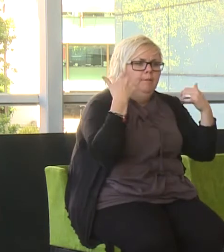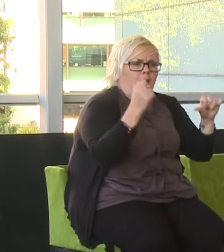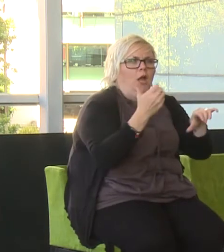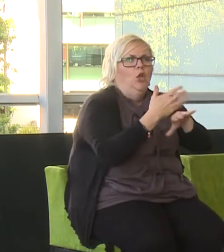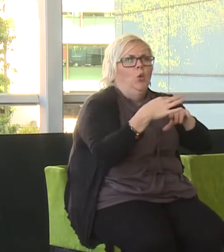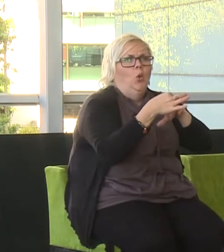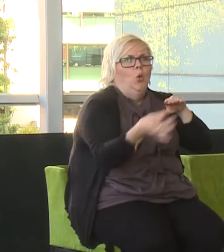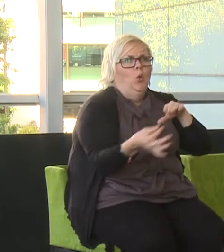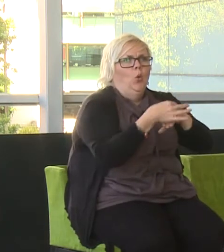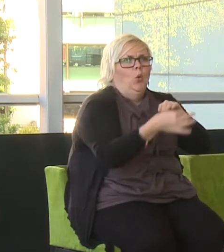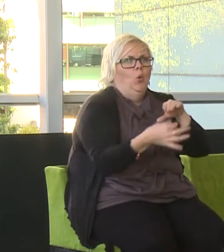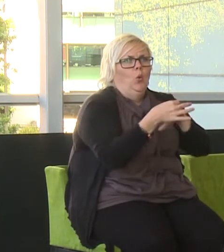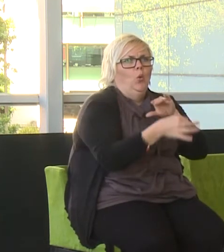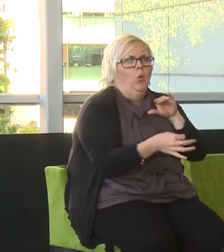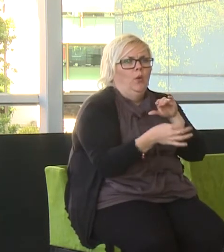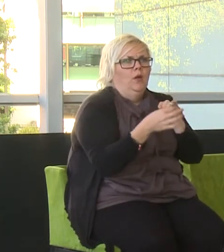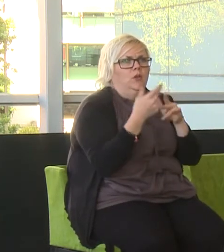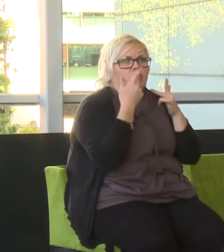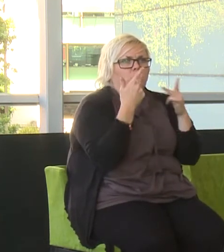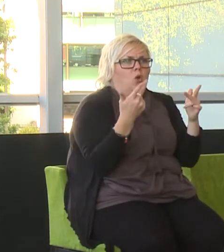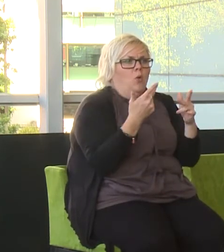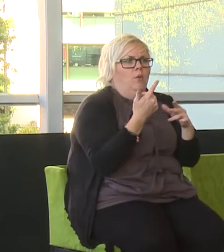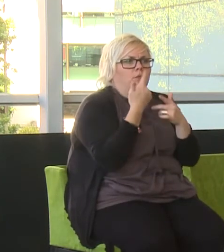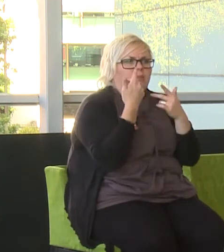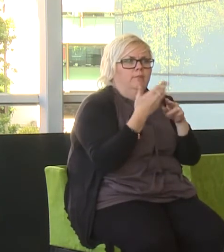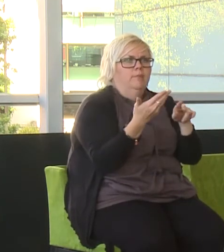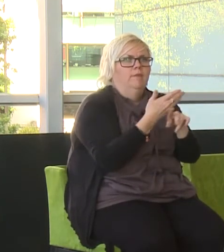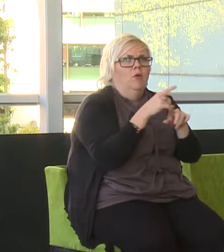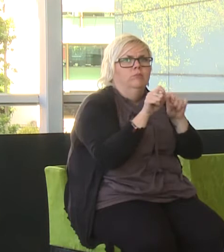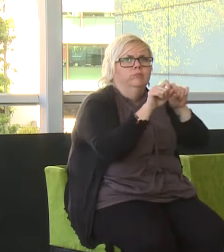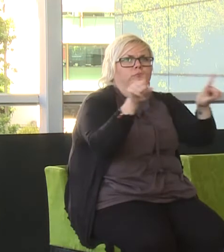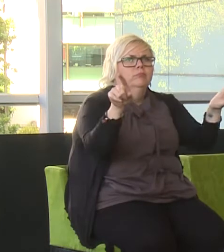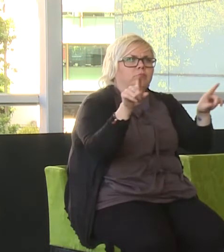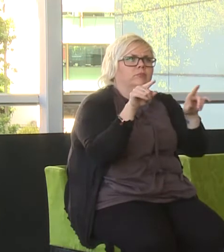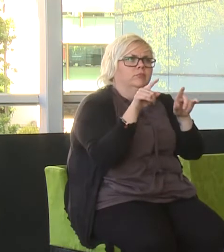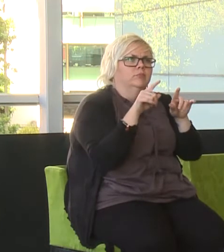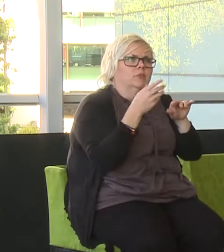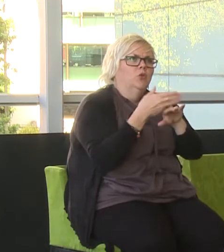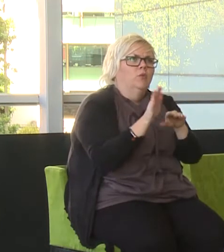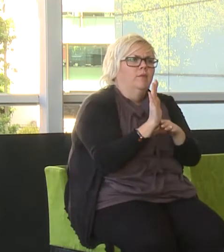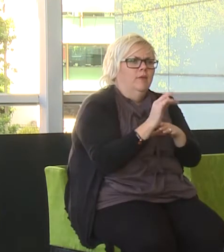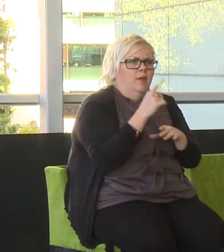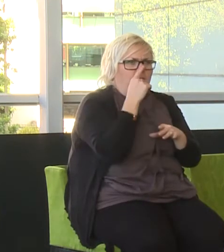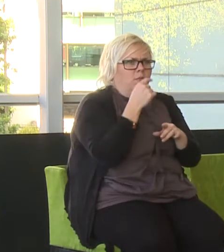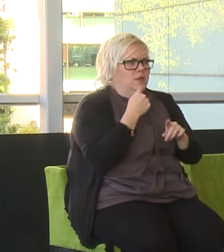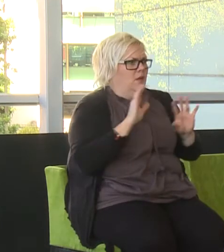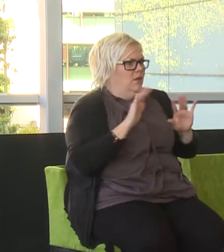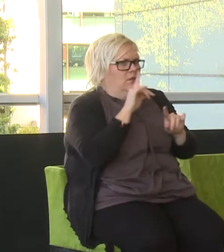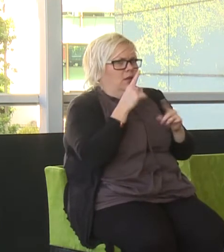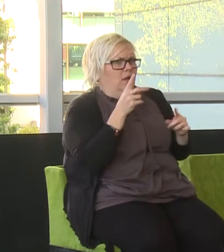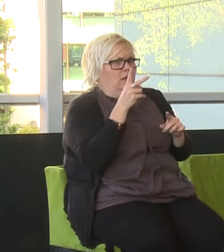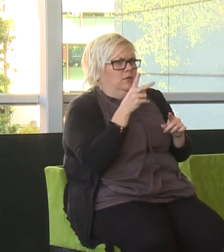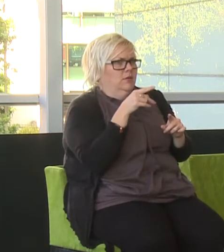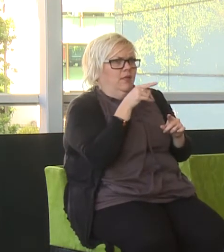revealed in the media as teasers in the lead up to the release, and the fans went wild. "You can't redo the claws," was